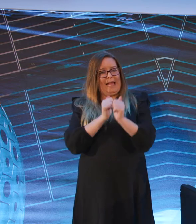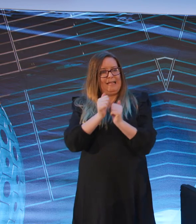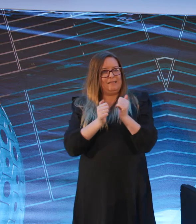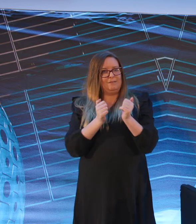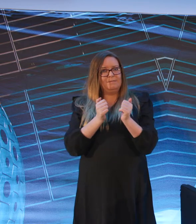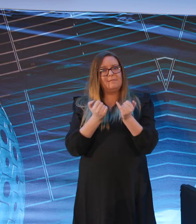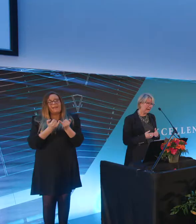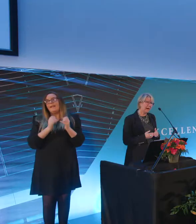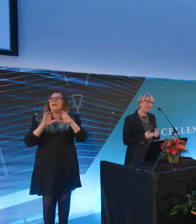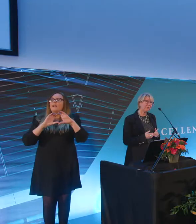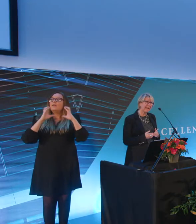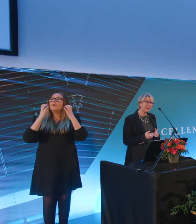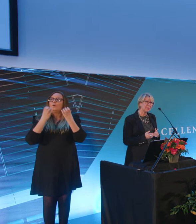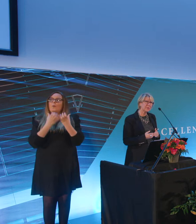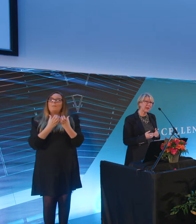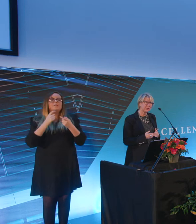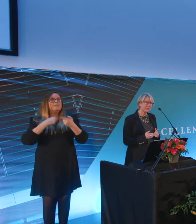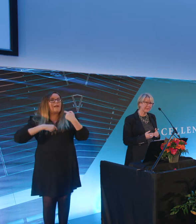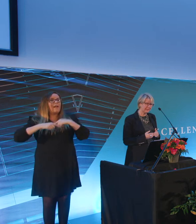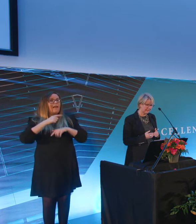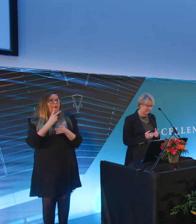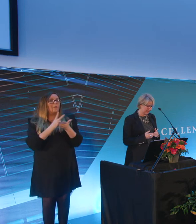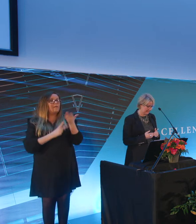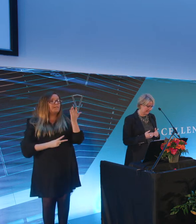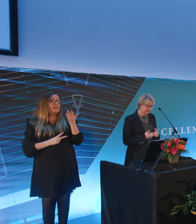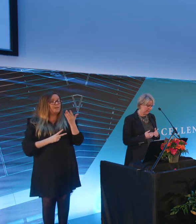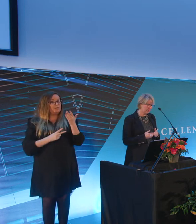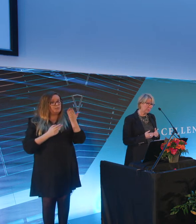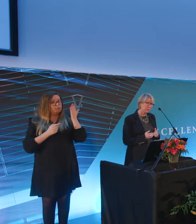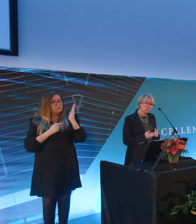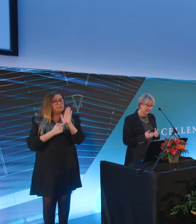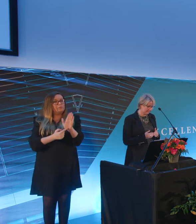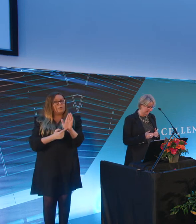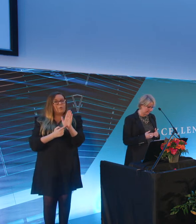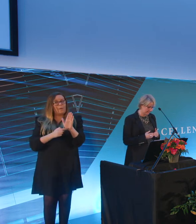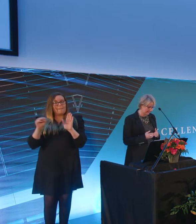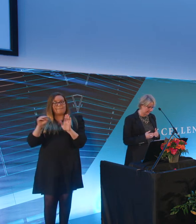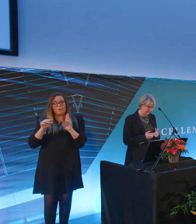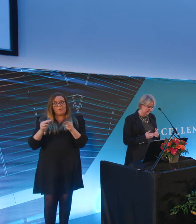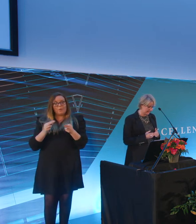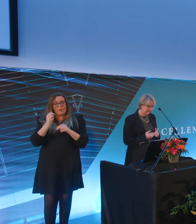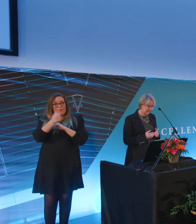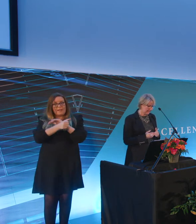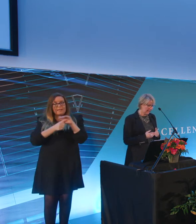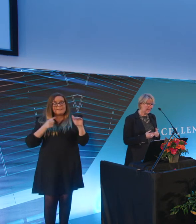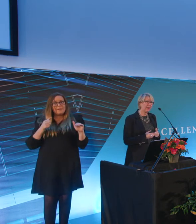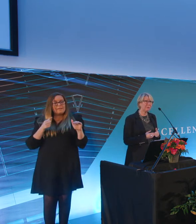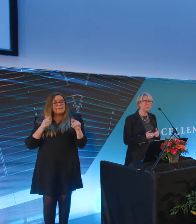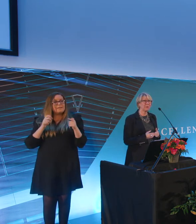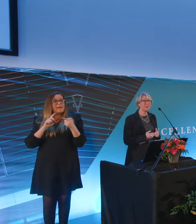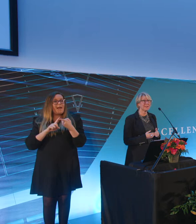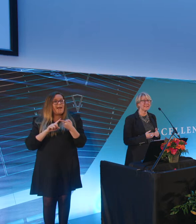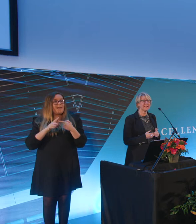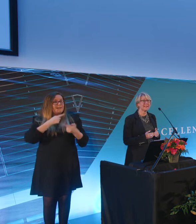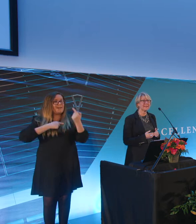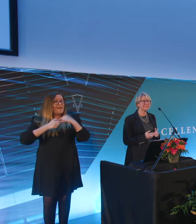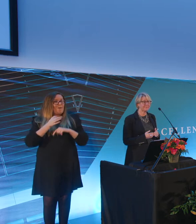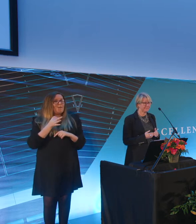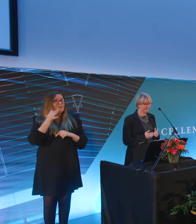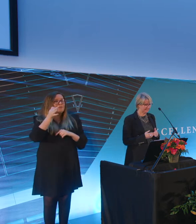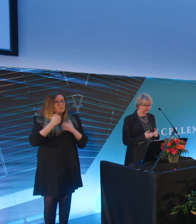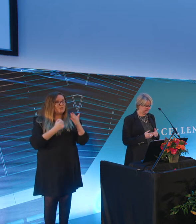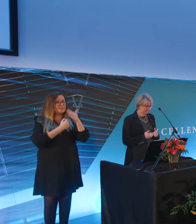community. Our values underpin the Maynooth experience and our future